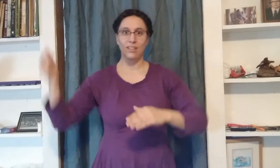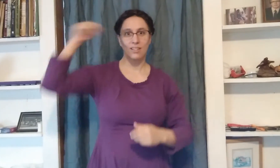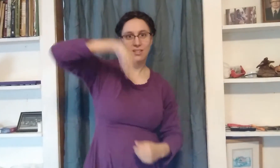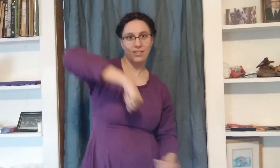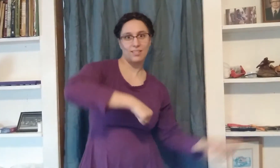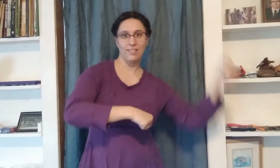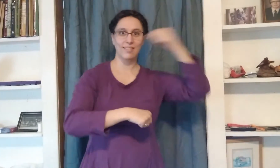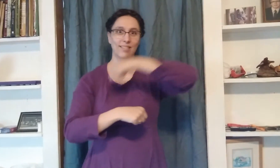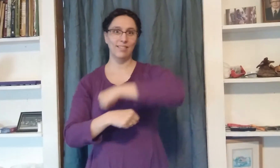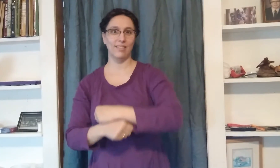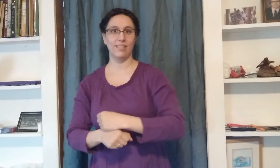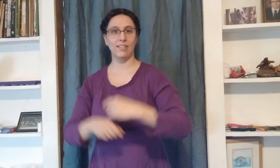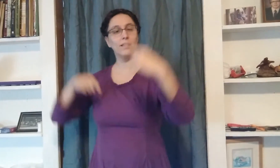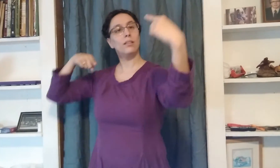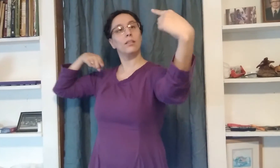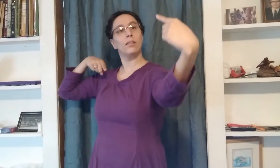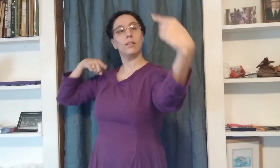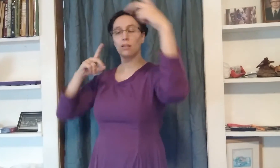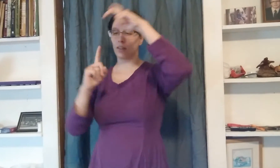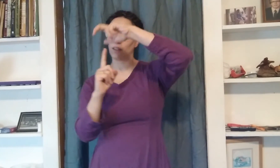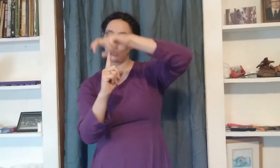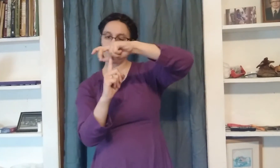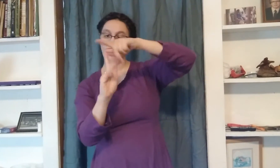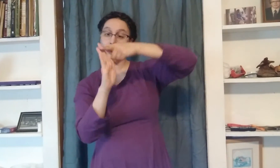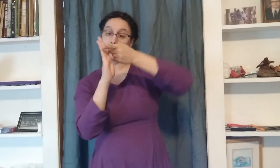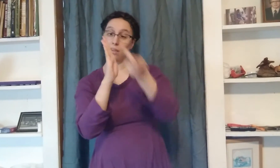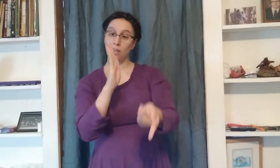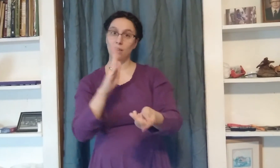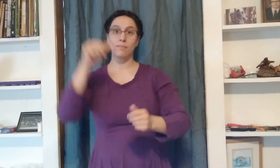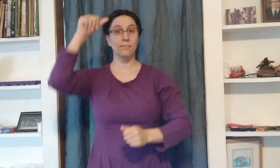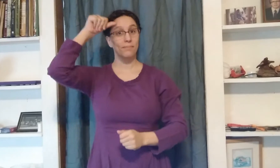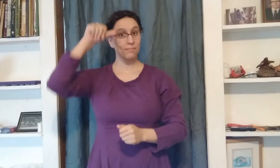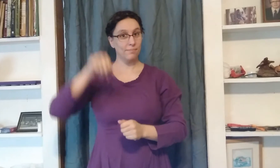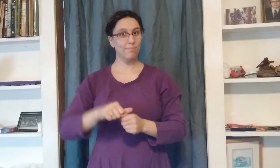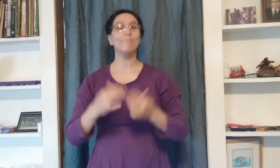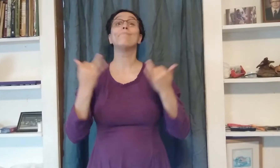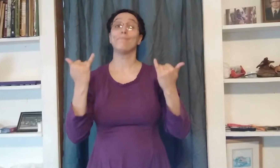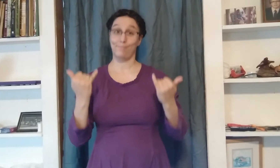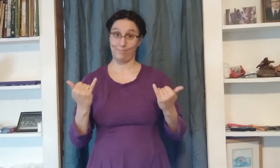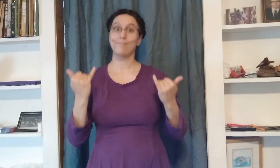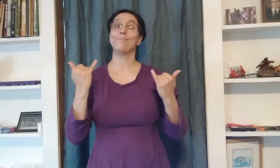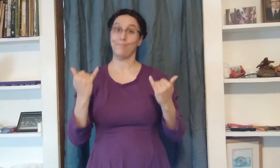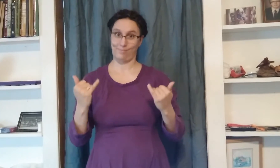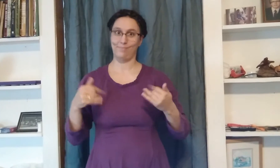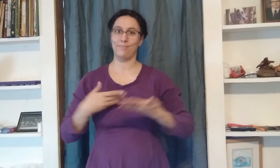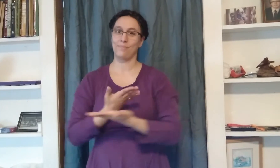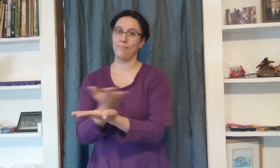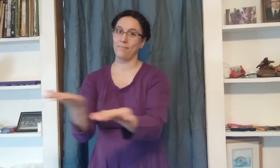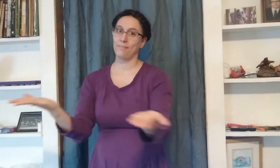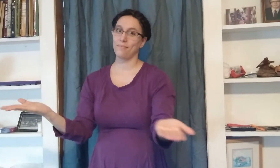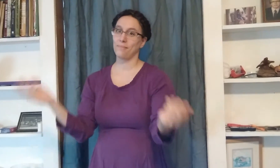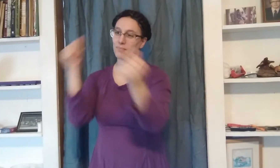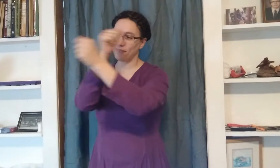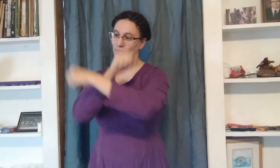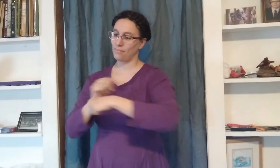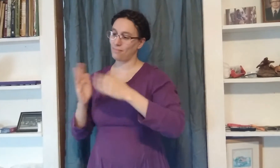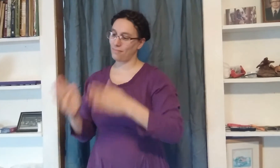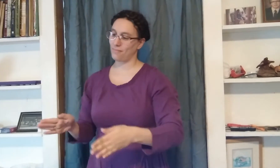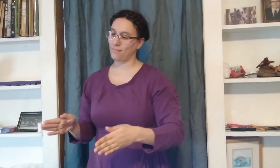realm blow for blow. Win or lose, they'll remember this day. We are the